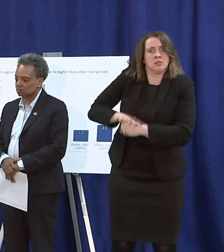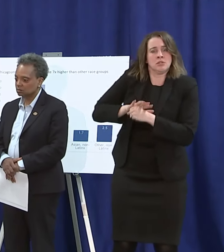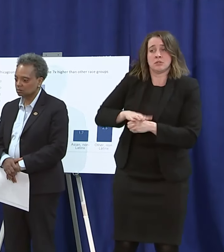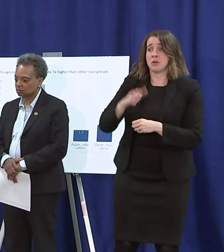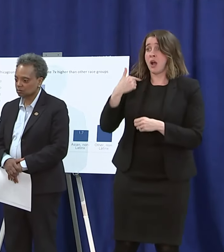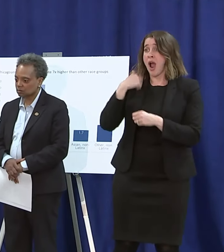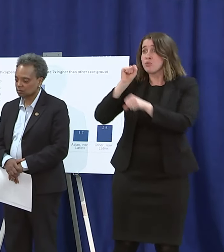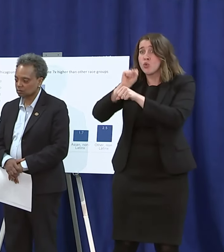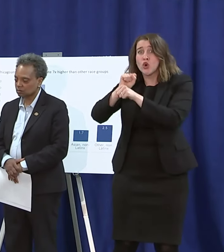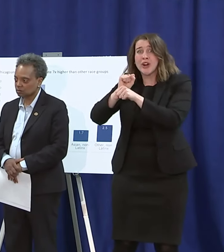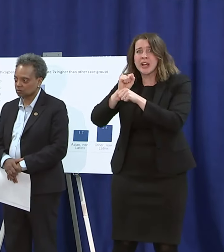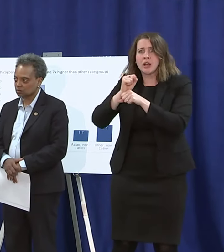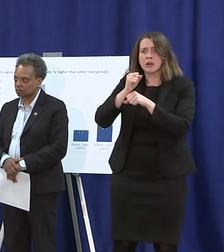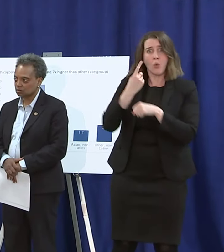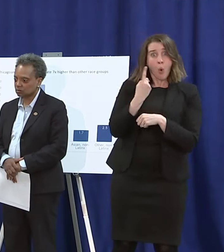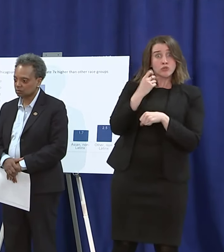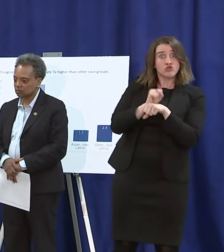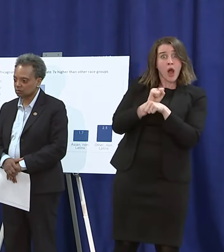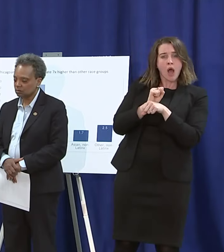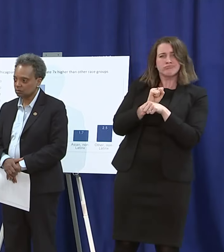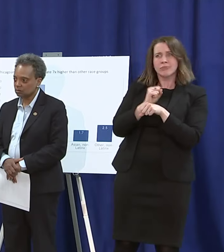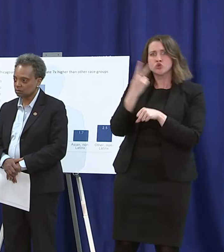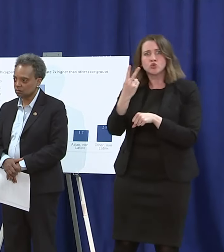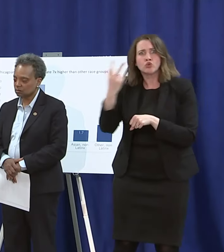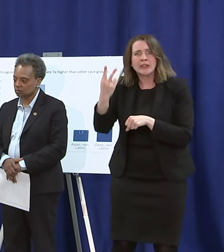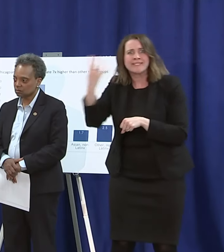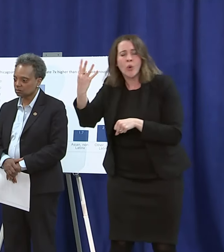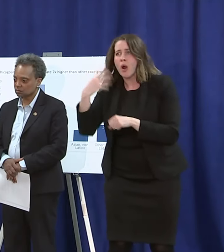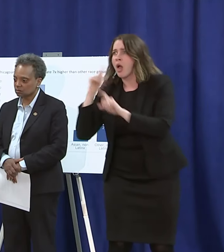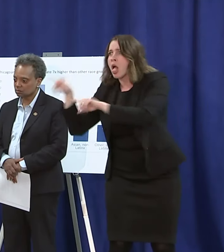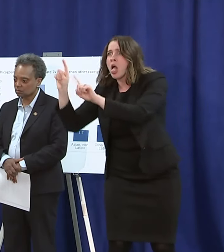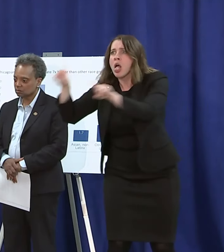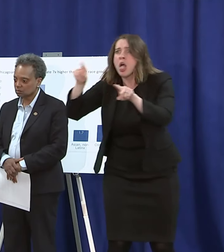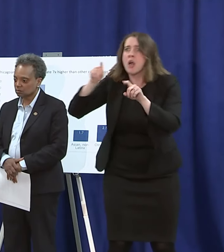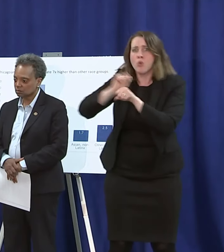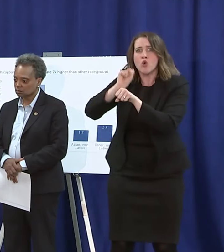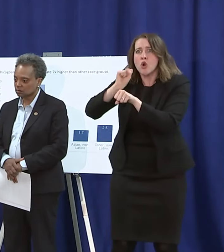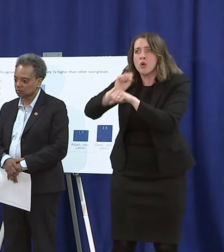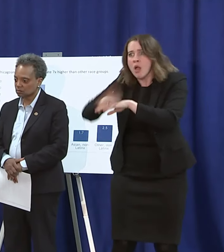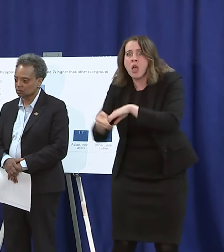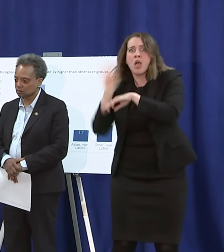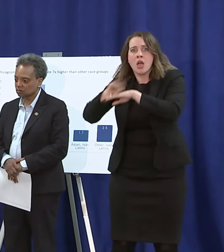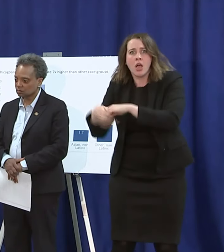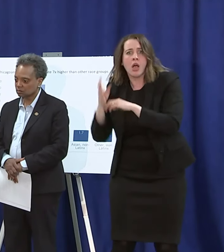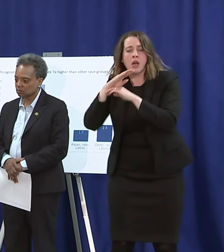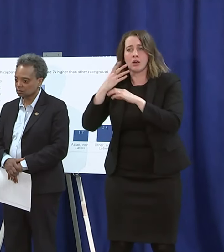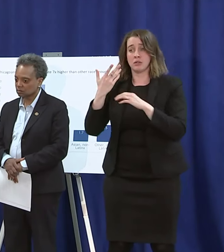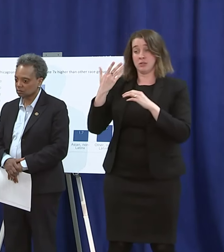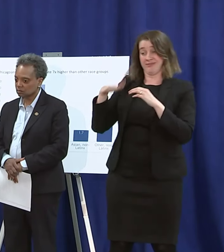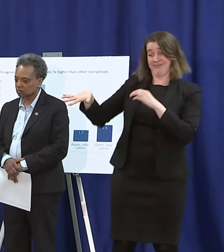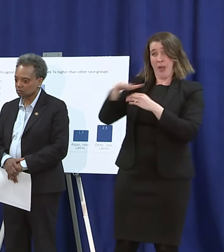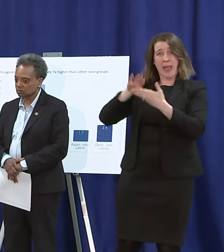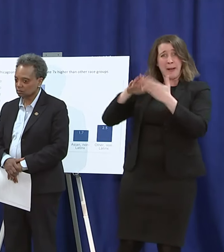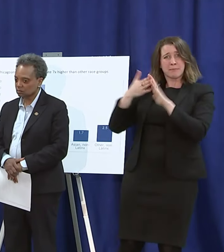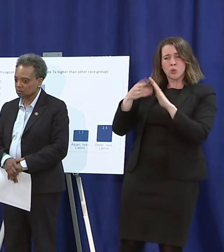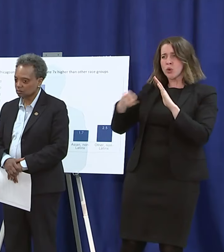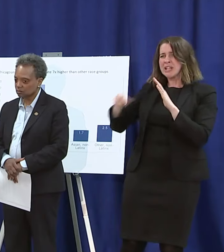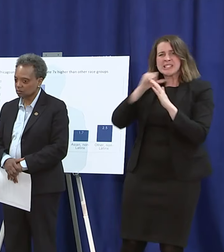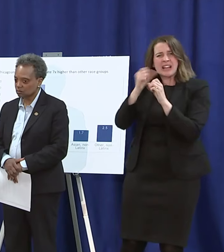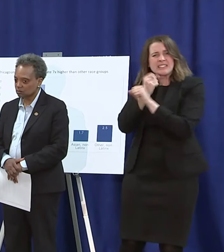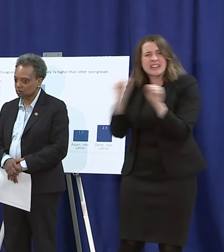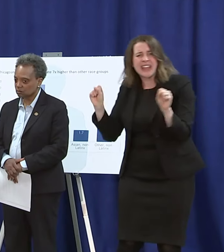low-paying jobs to make ends meet. And fundamentally, the community conditions, the holes in our social safety